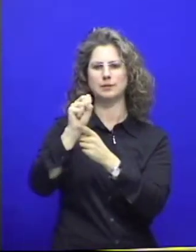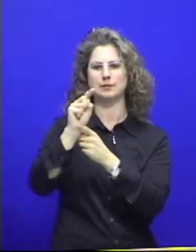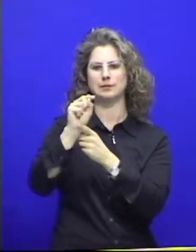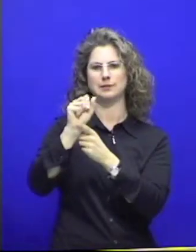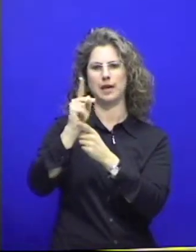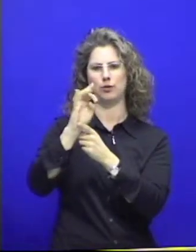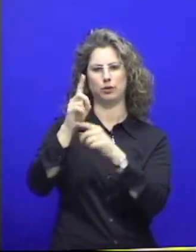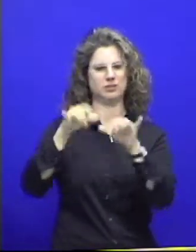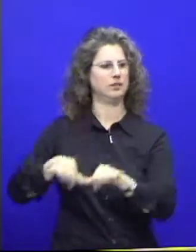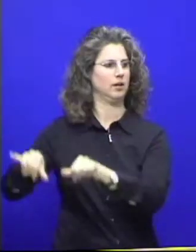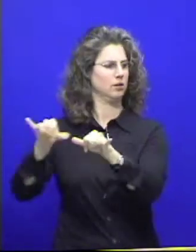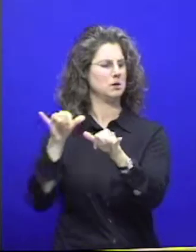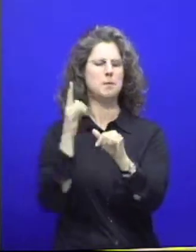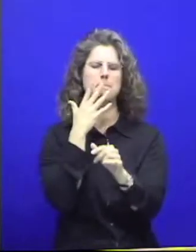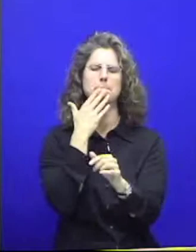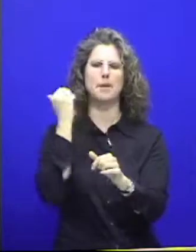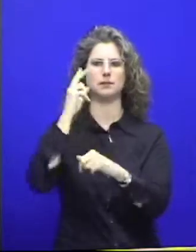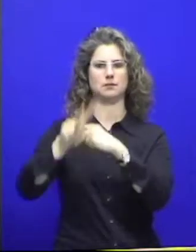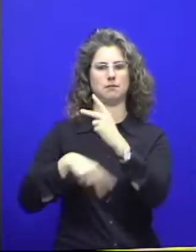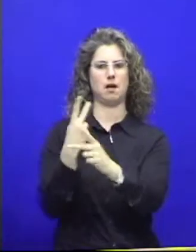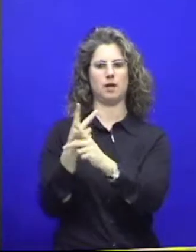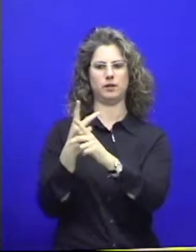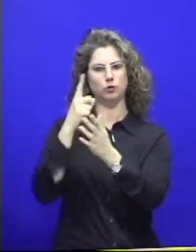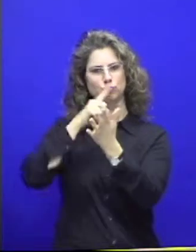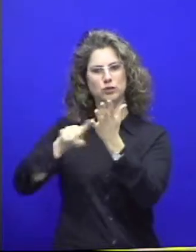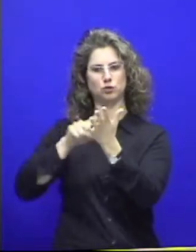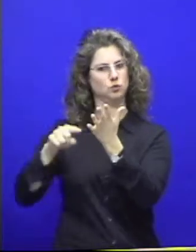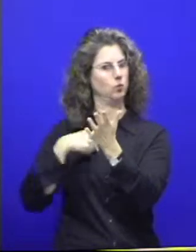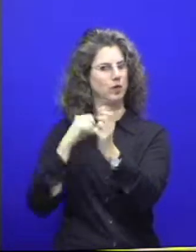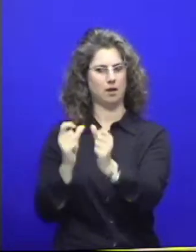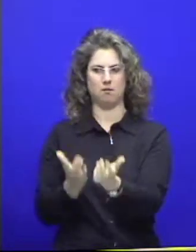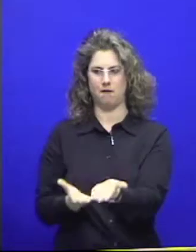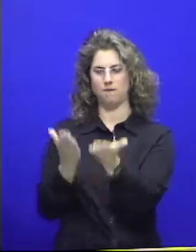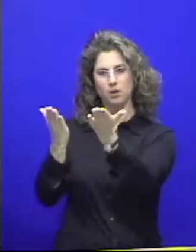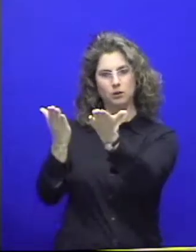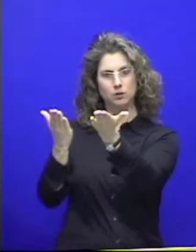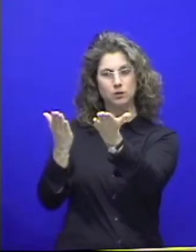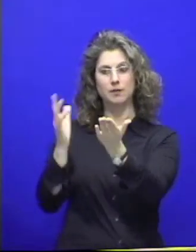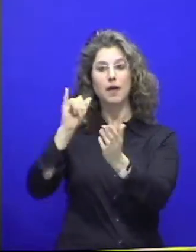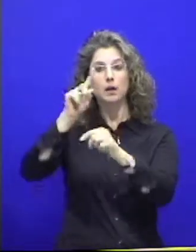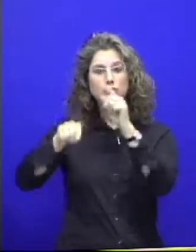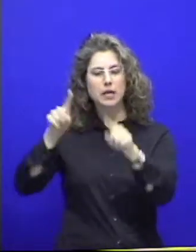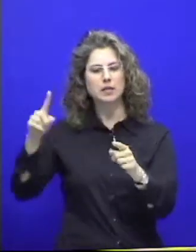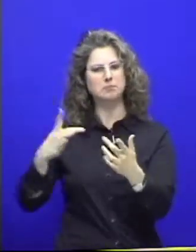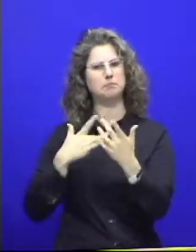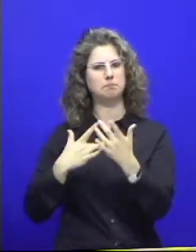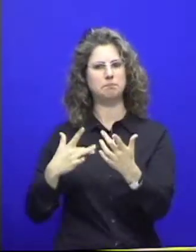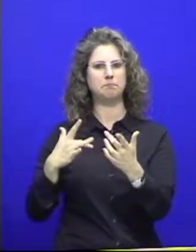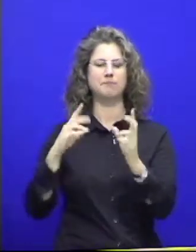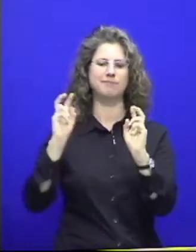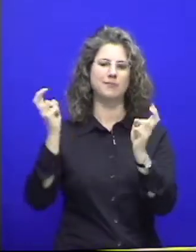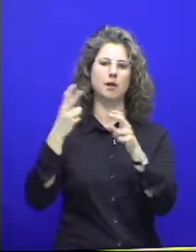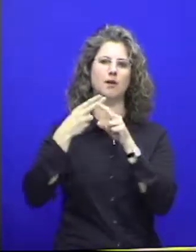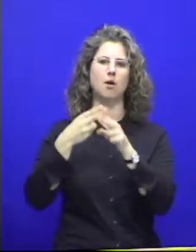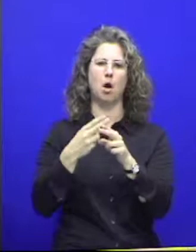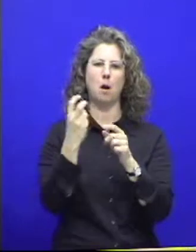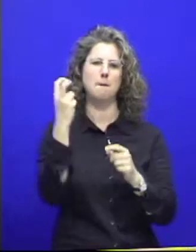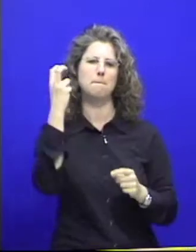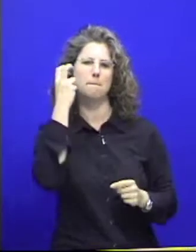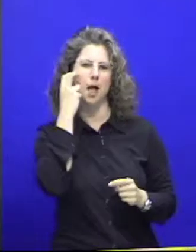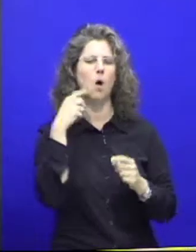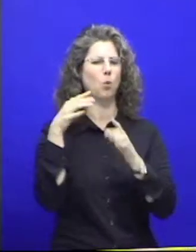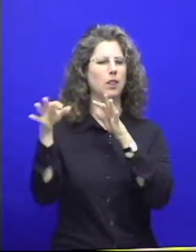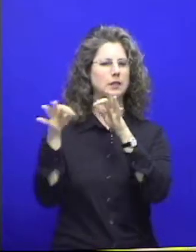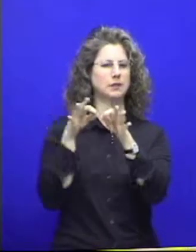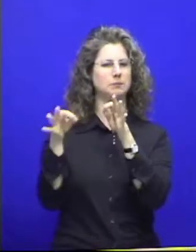the best kind of research we can offer. It's usually done blindly. I'm going to